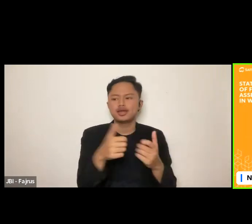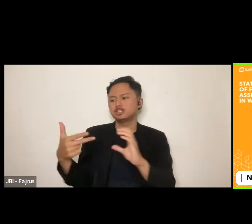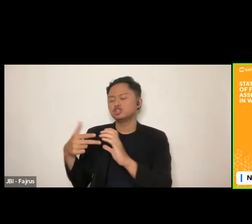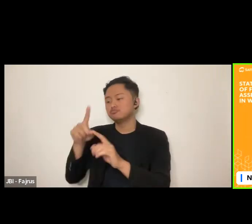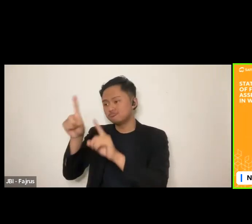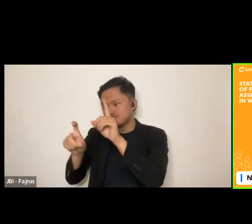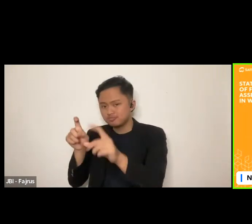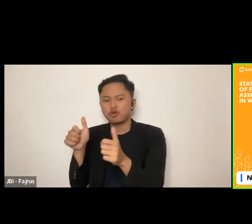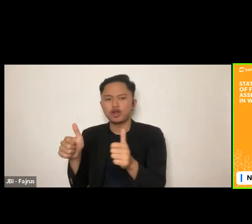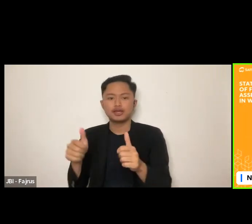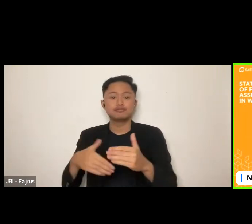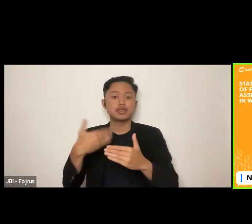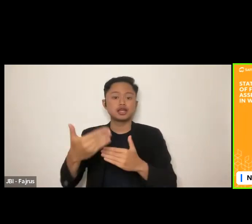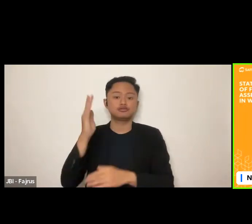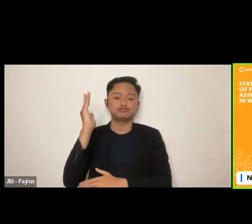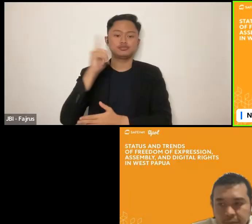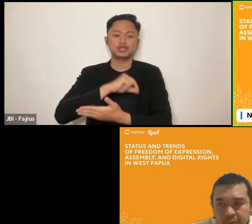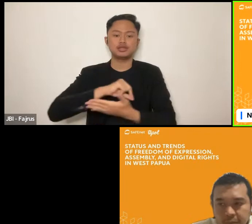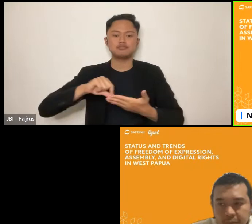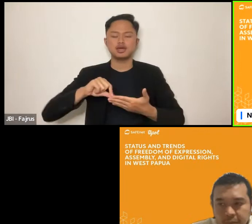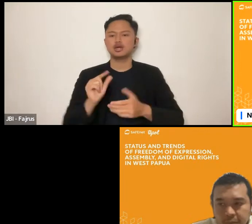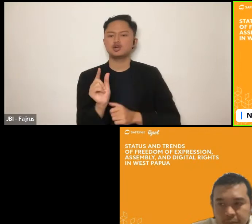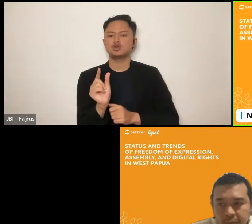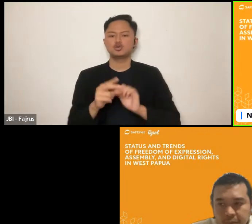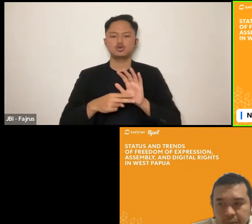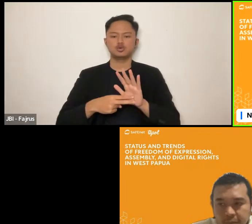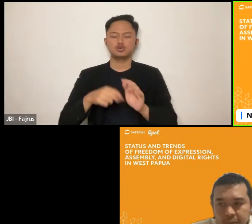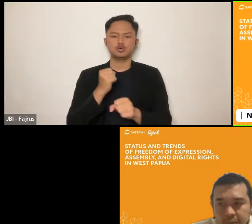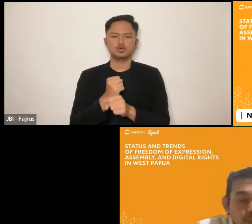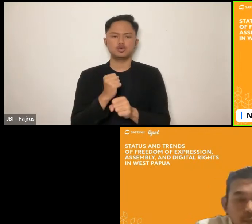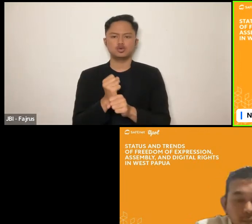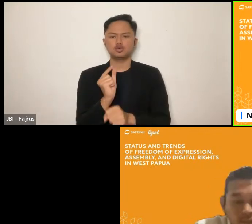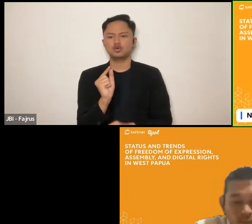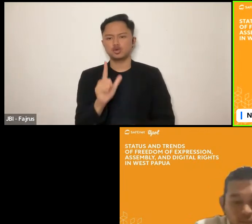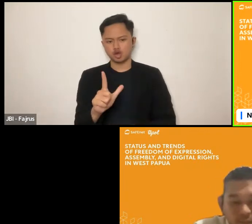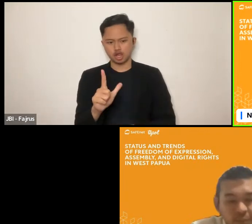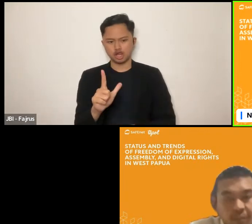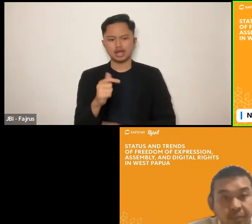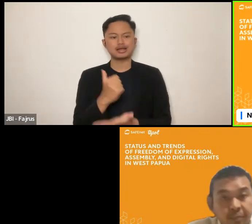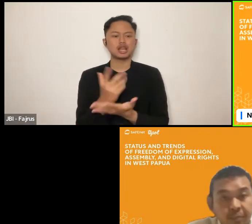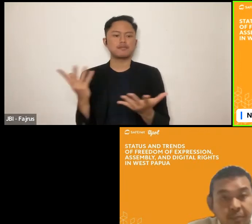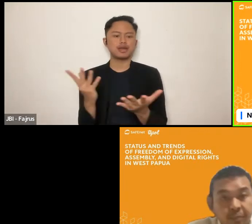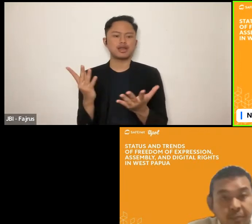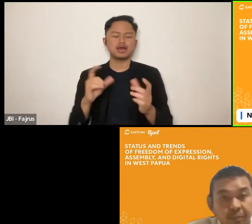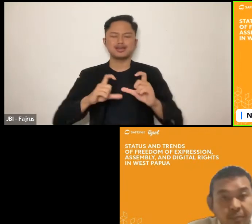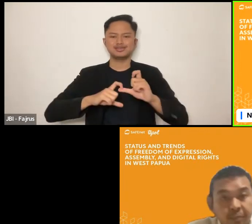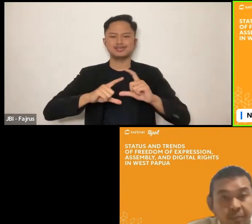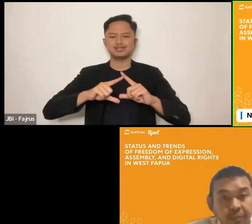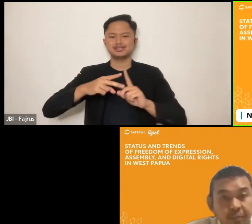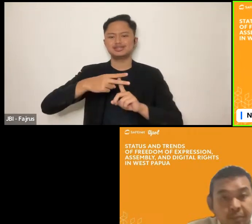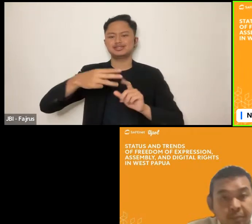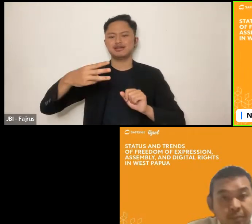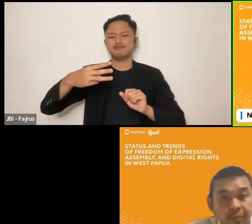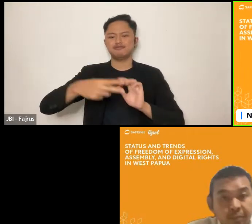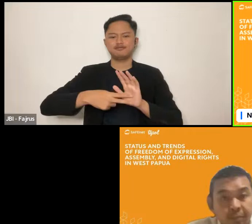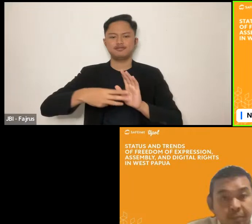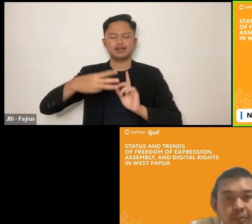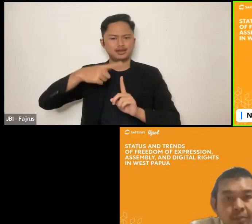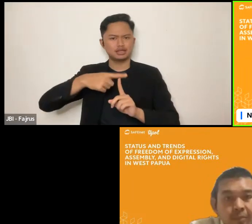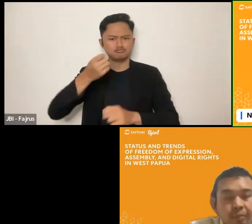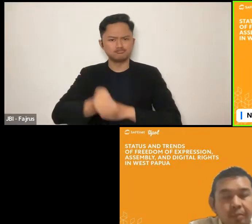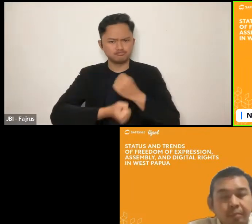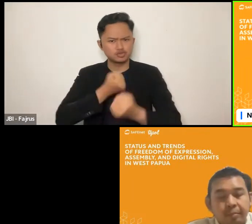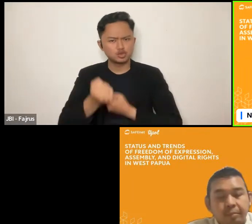speaker is Unggul Sagena from SafeNet. Unggul is an activist, policy analyst, and educator.